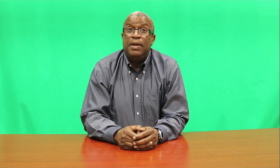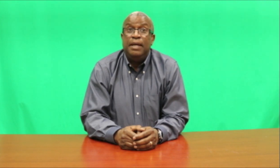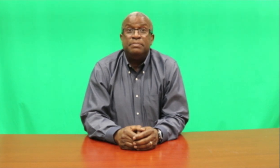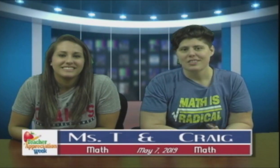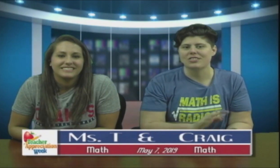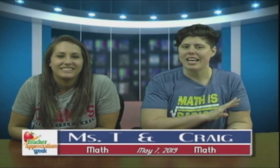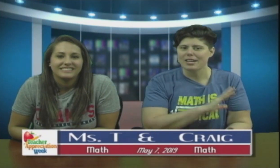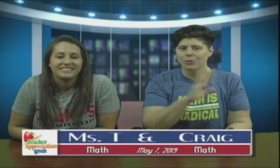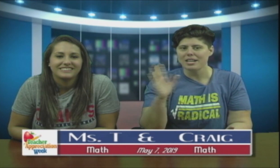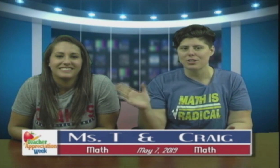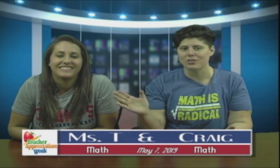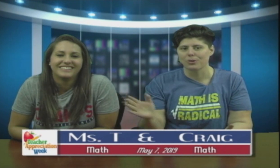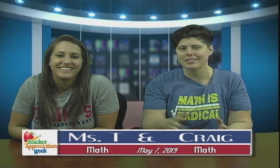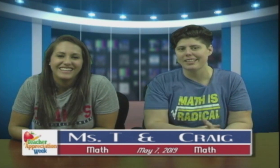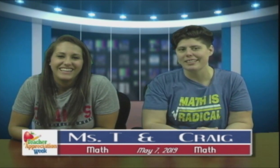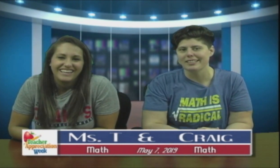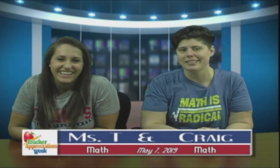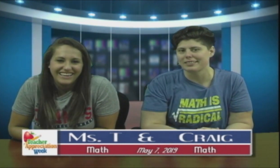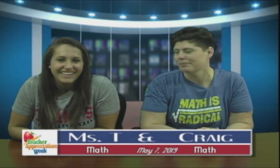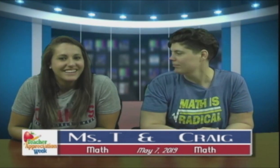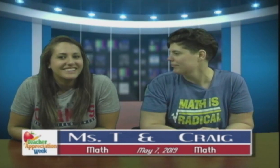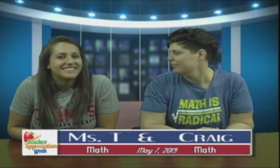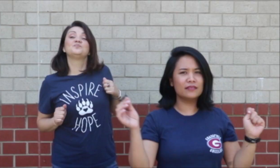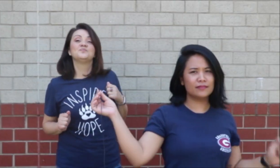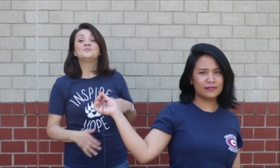Okay Stay gracious, Grizzlies Please